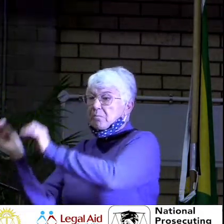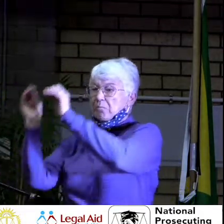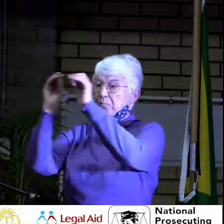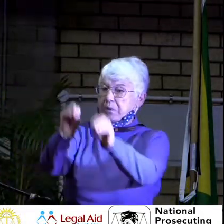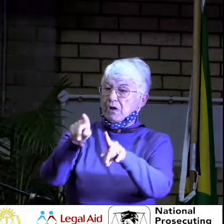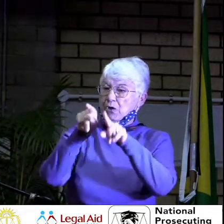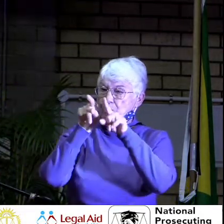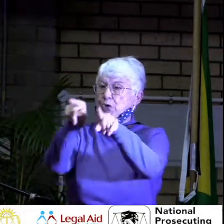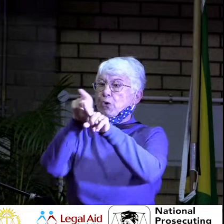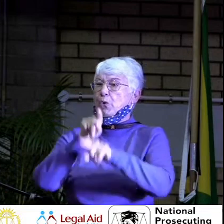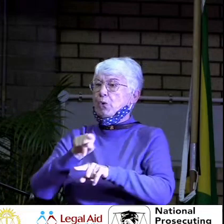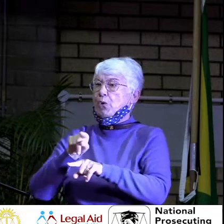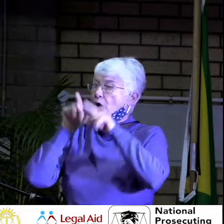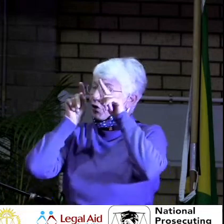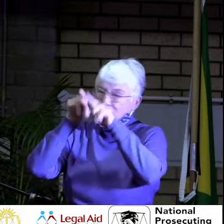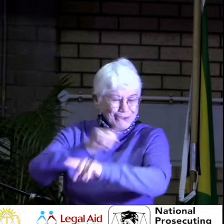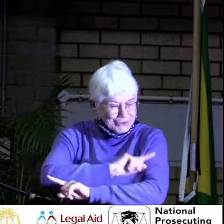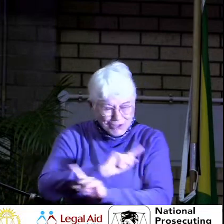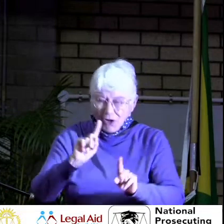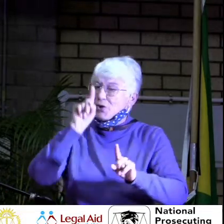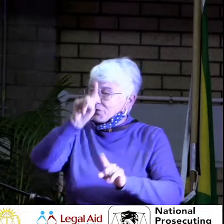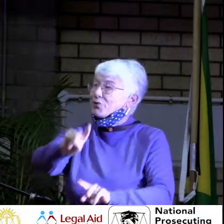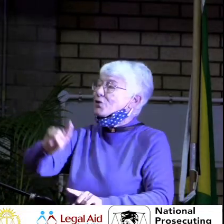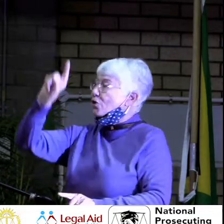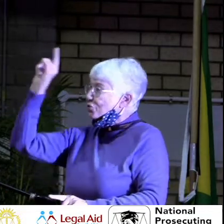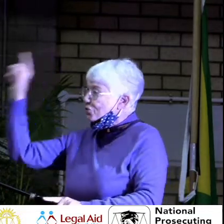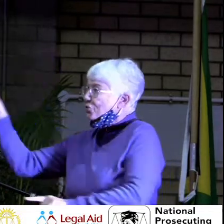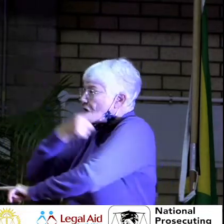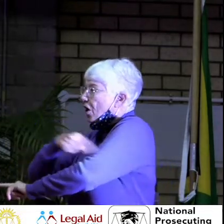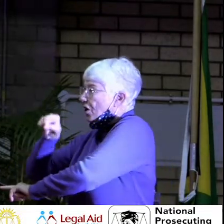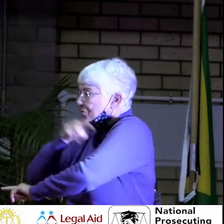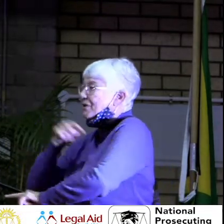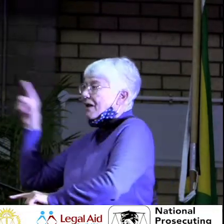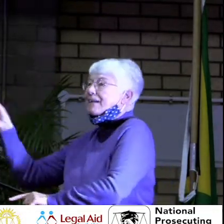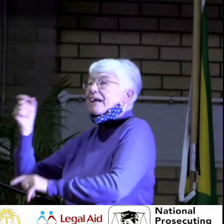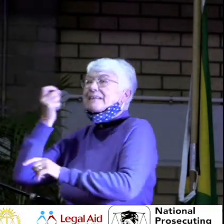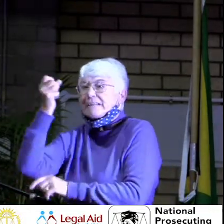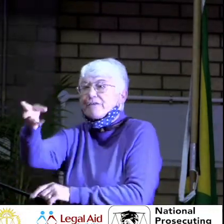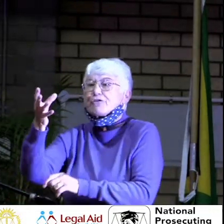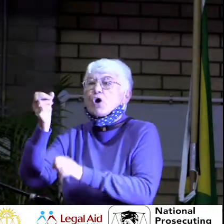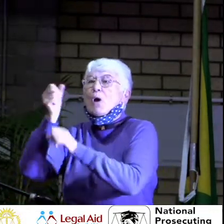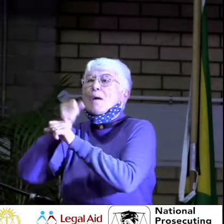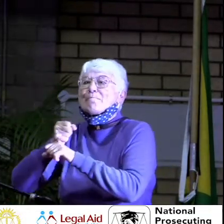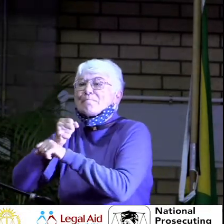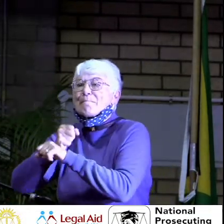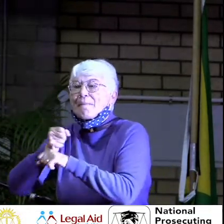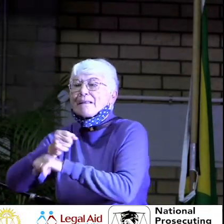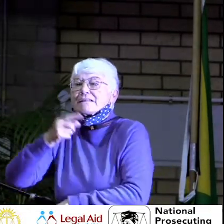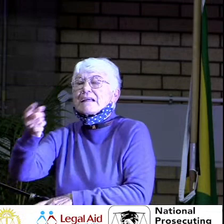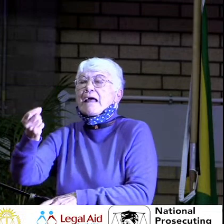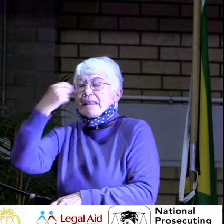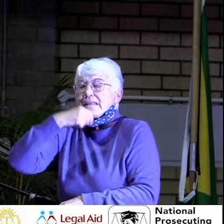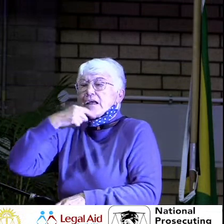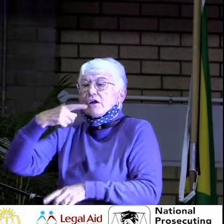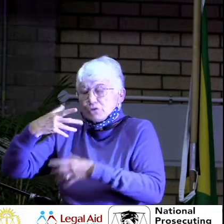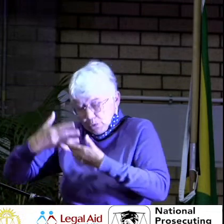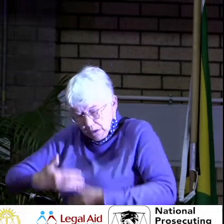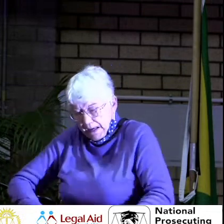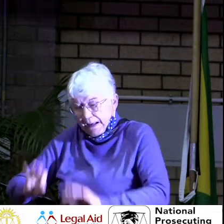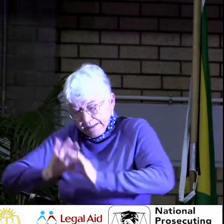STI, that can lead you to having long-term like infertility, that you cannot